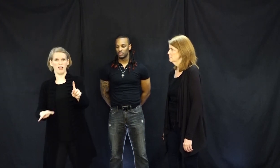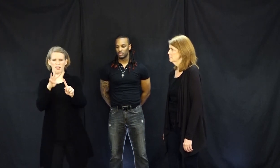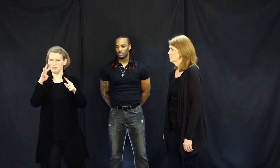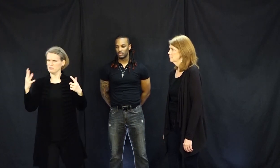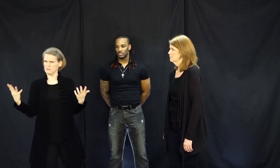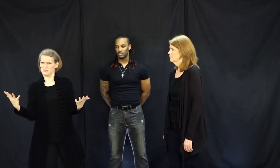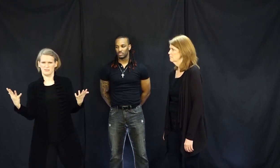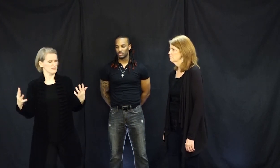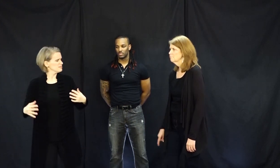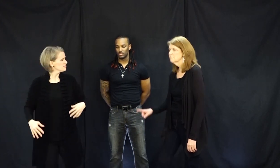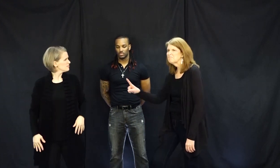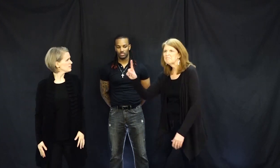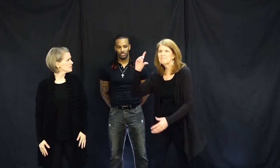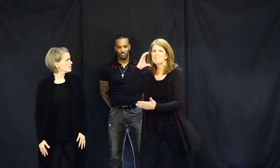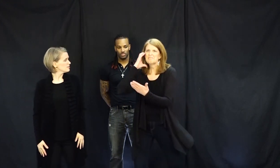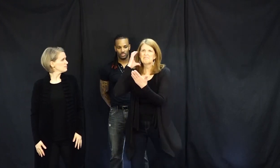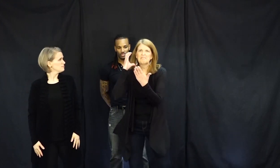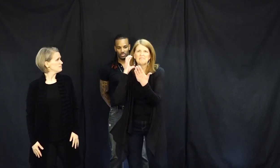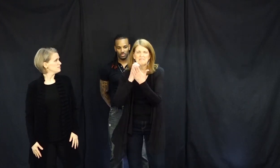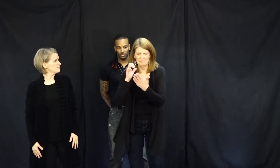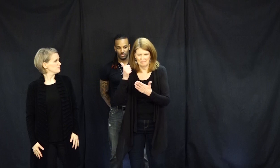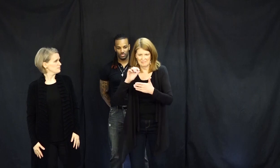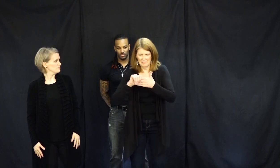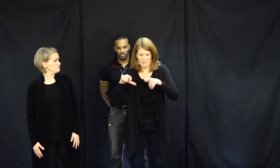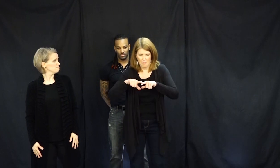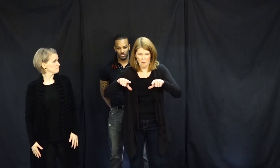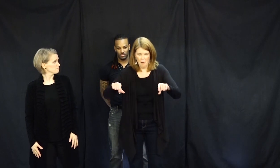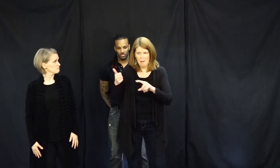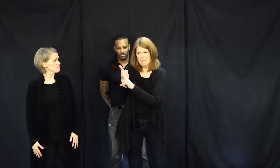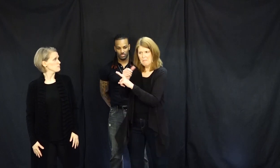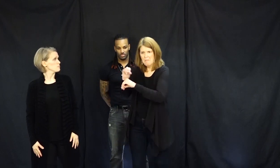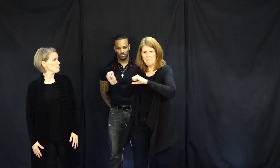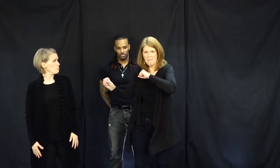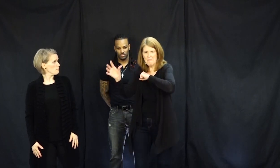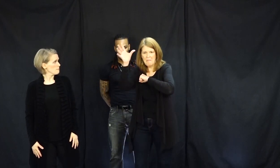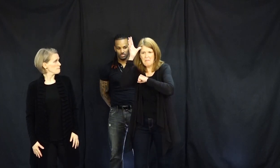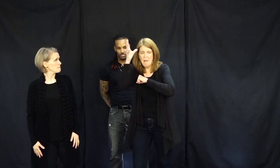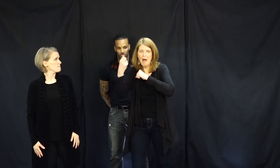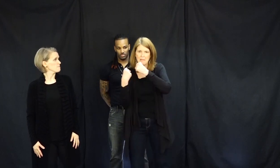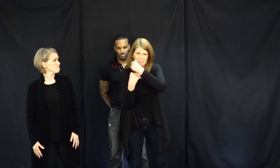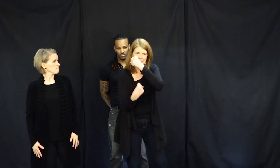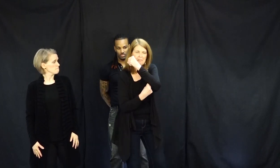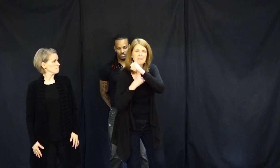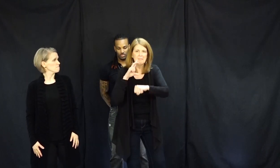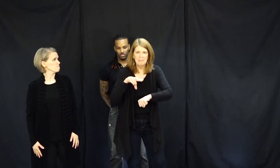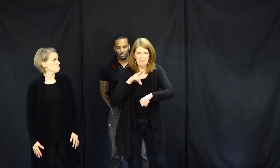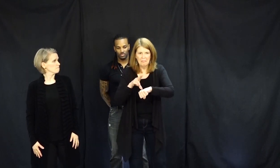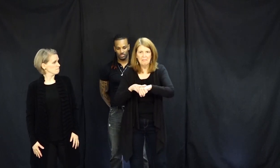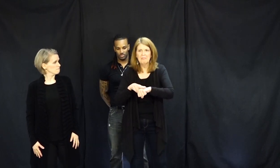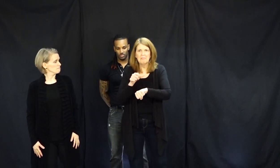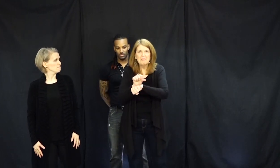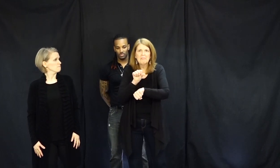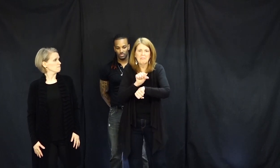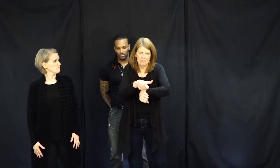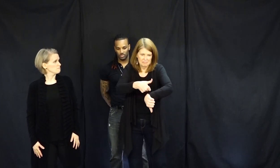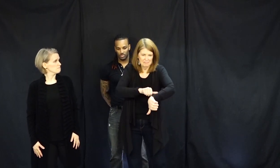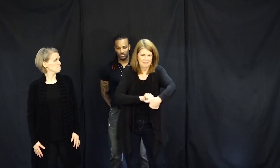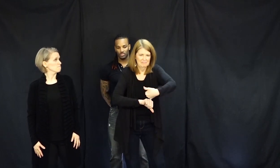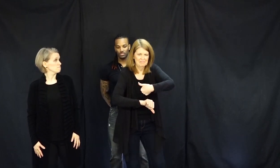The $10 founding father without a father got a lot farther by working a lot harder, by being a